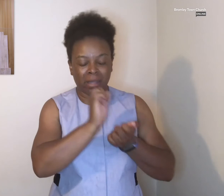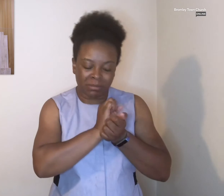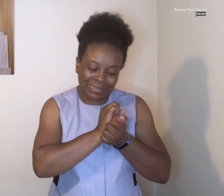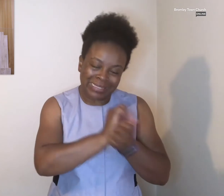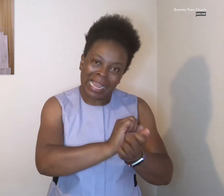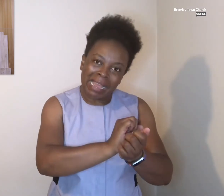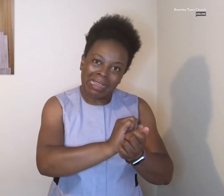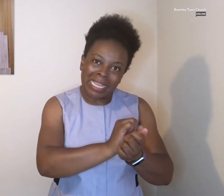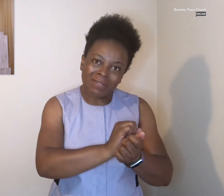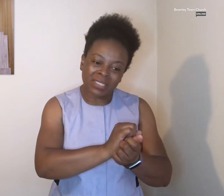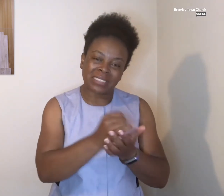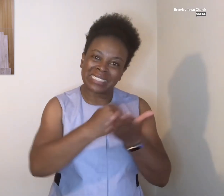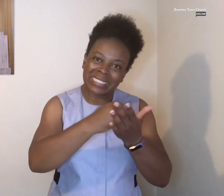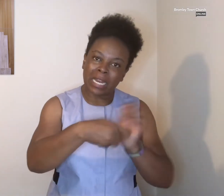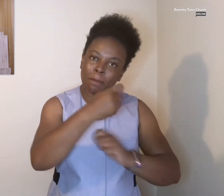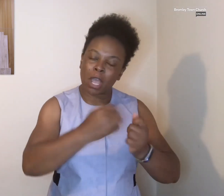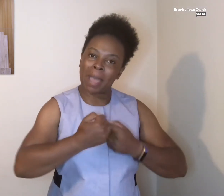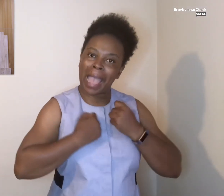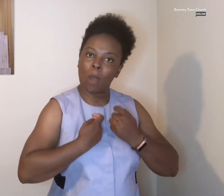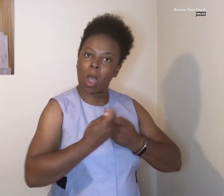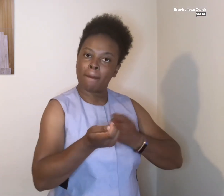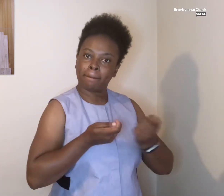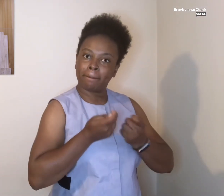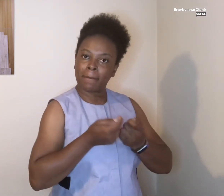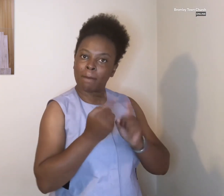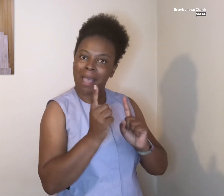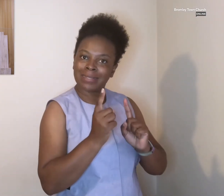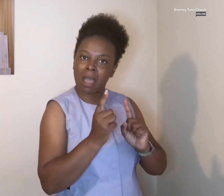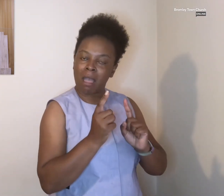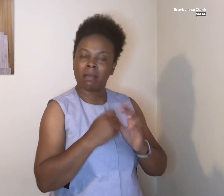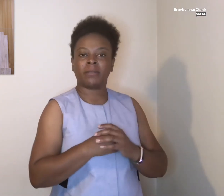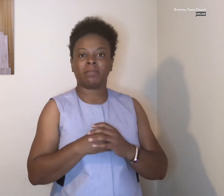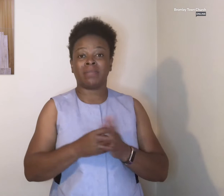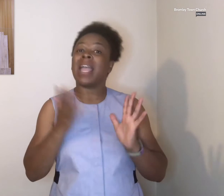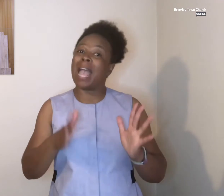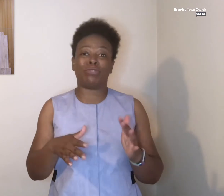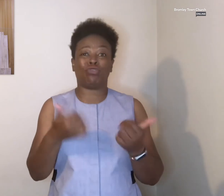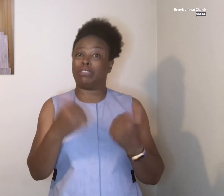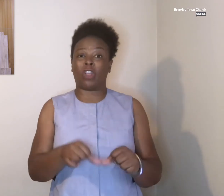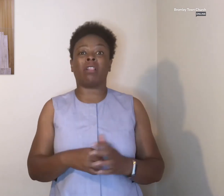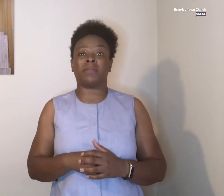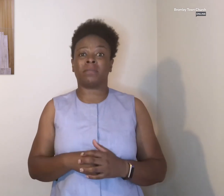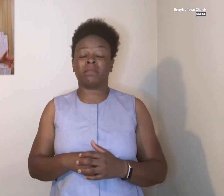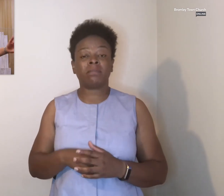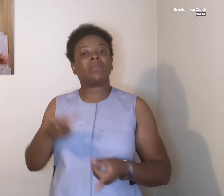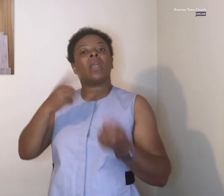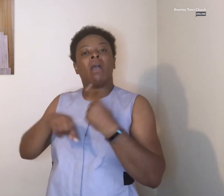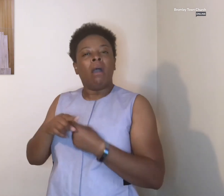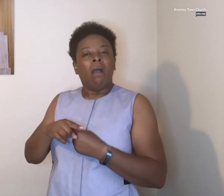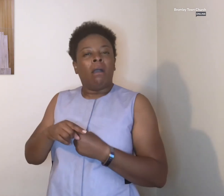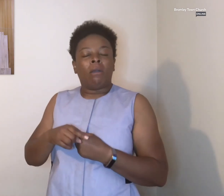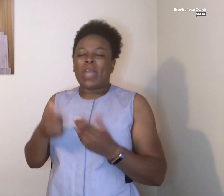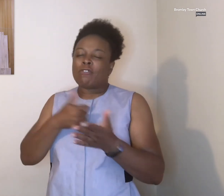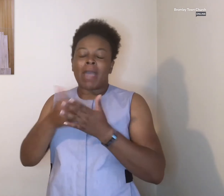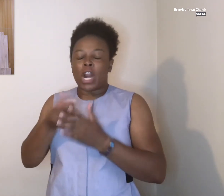in that position of enslavement. You know, we read about migrants coming across the channel to this country, or indeed going to